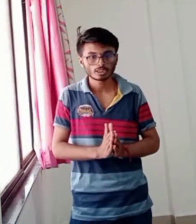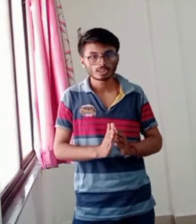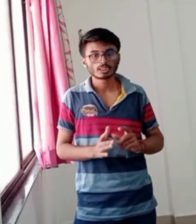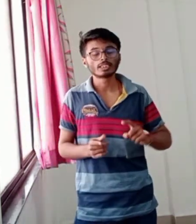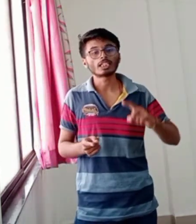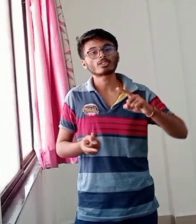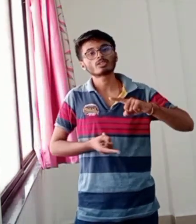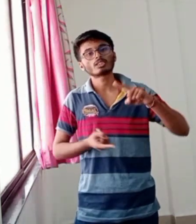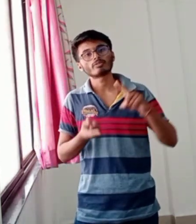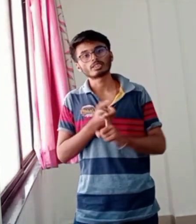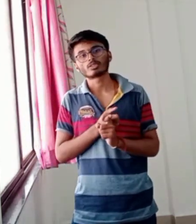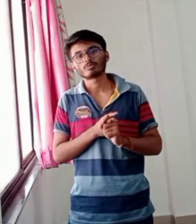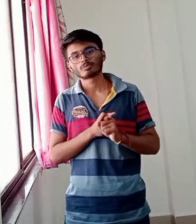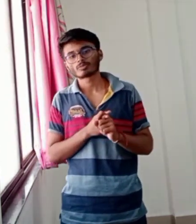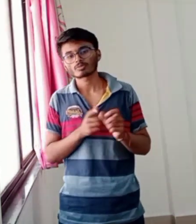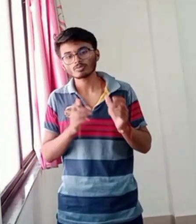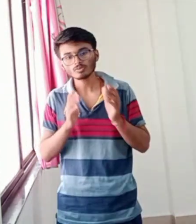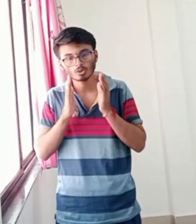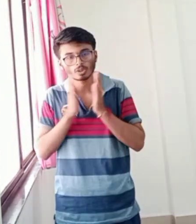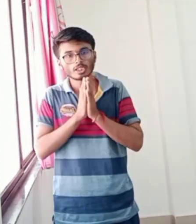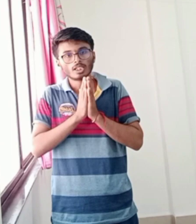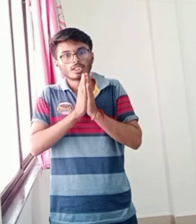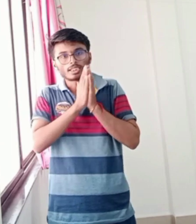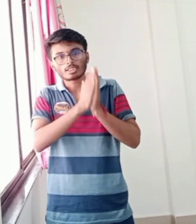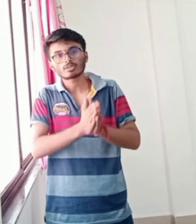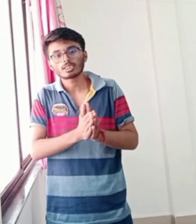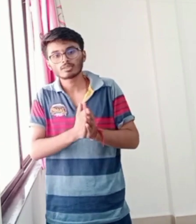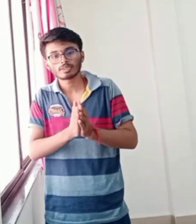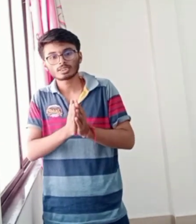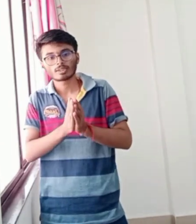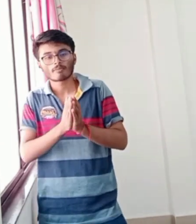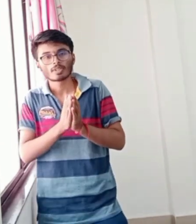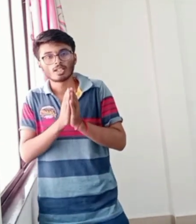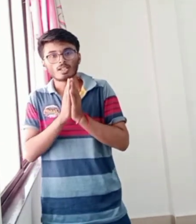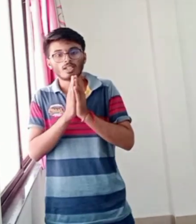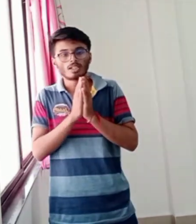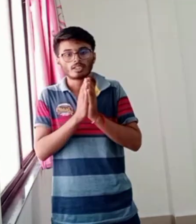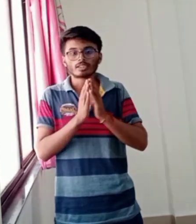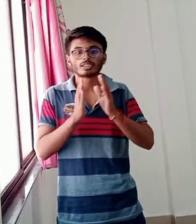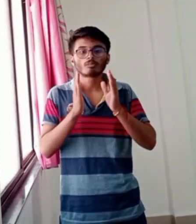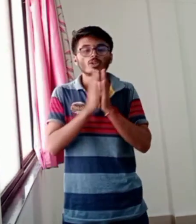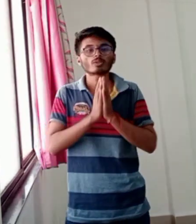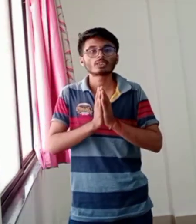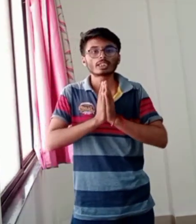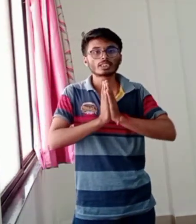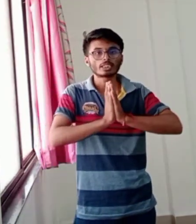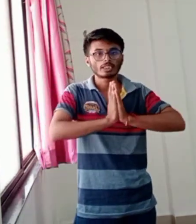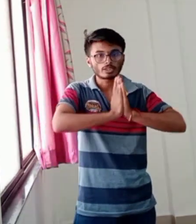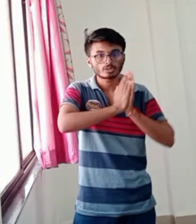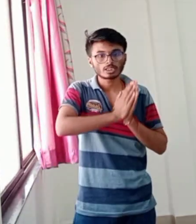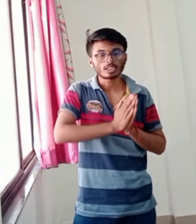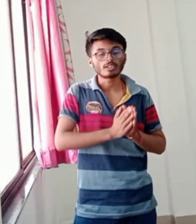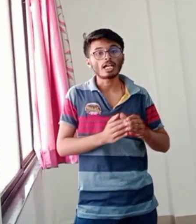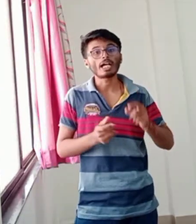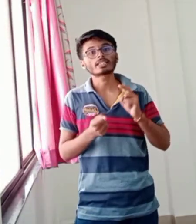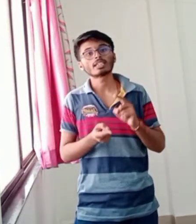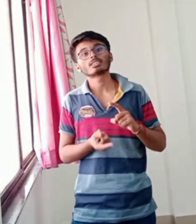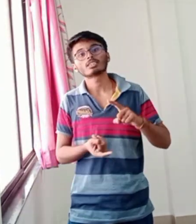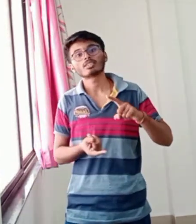Then nitrogen base. Okay, nitrogen base, the molecule that contain nitrogen and act as